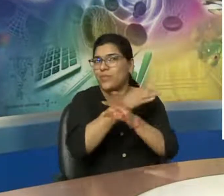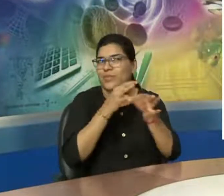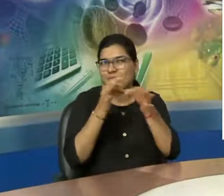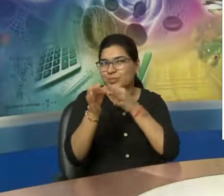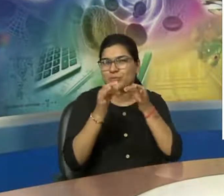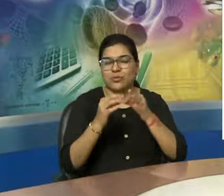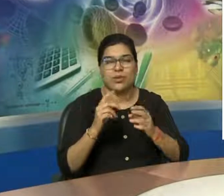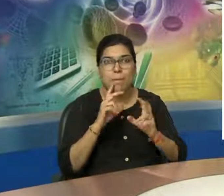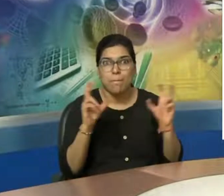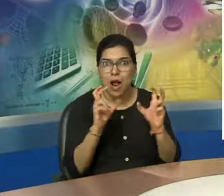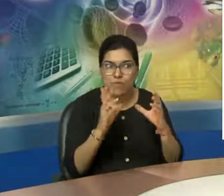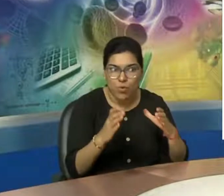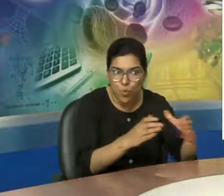lives.